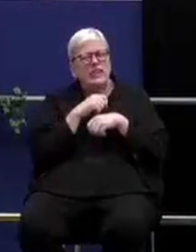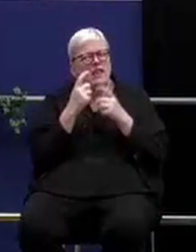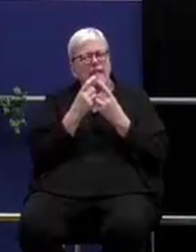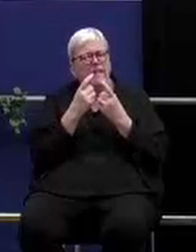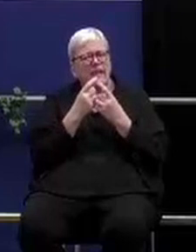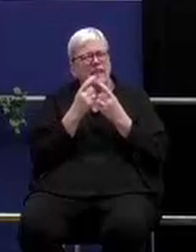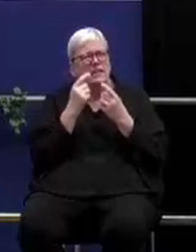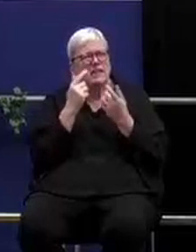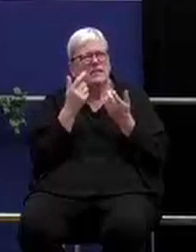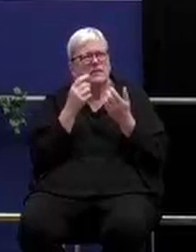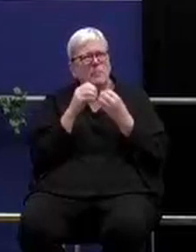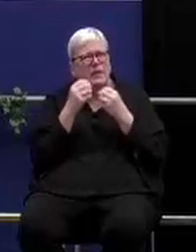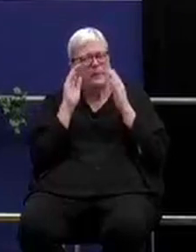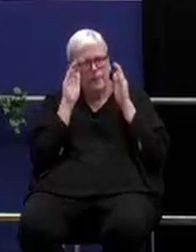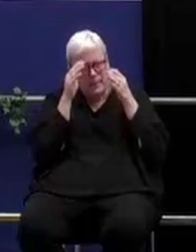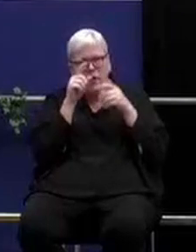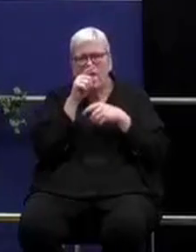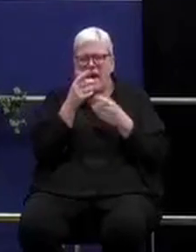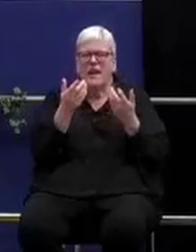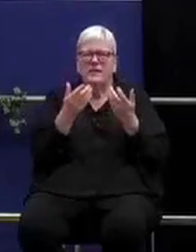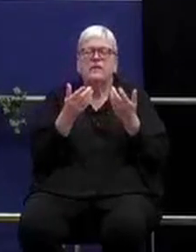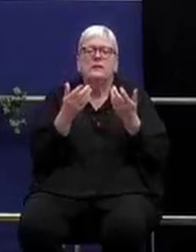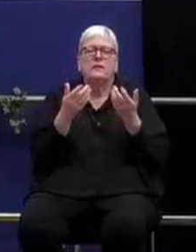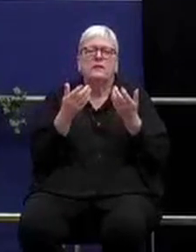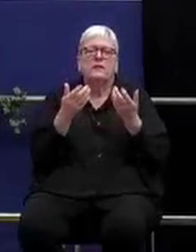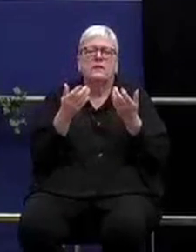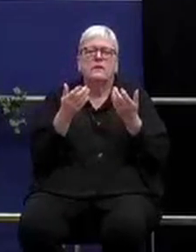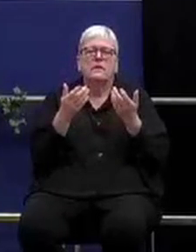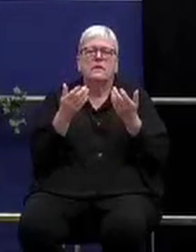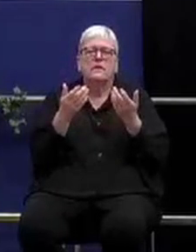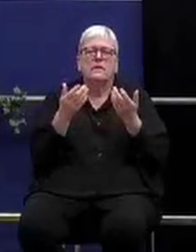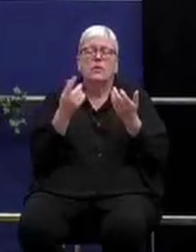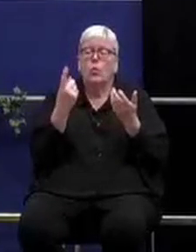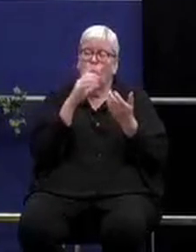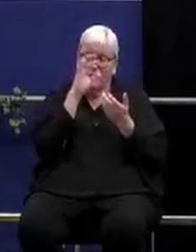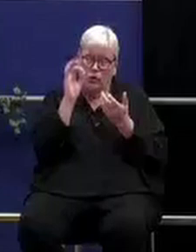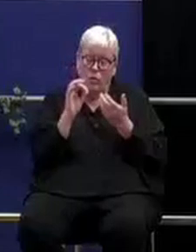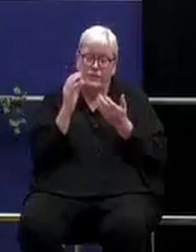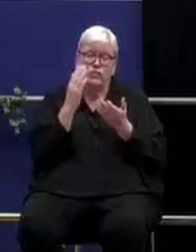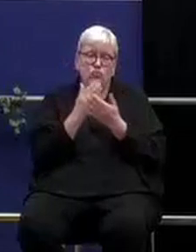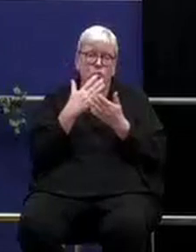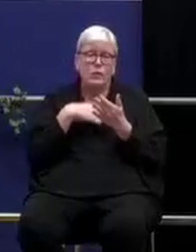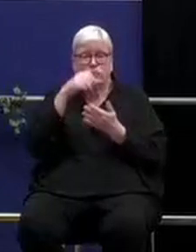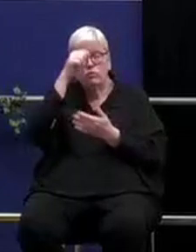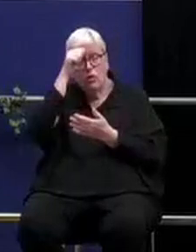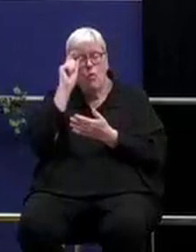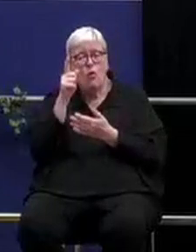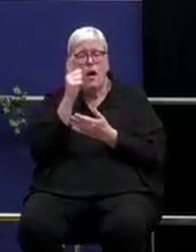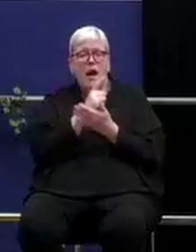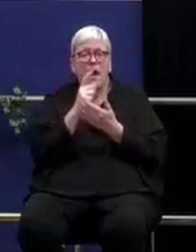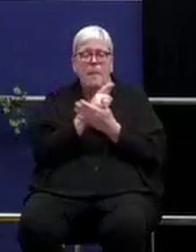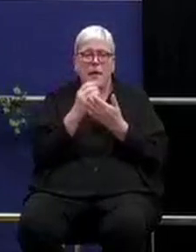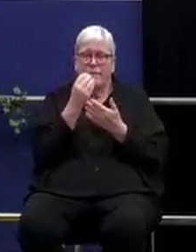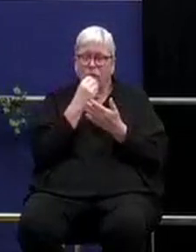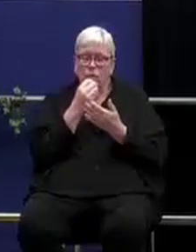is this? I kind of just let it form. So one of the questions that I really wanted to ask was about the food. And I